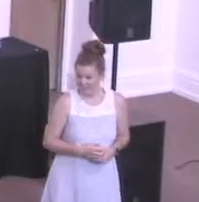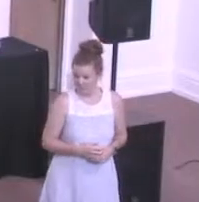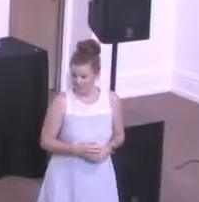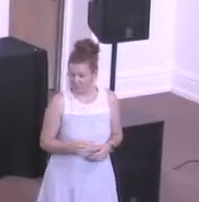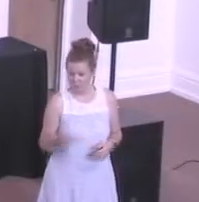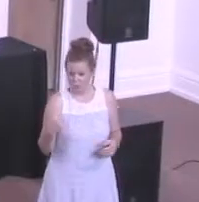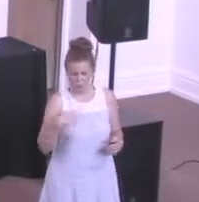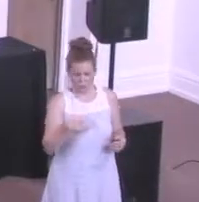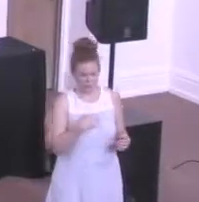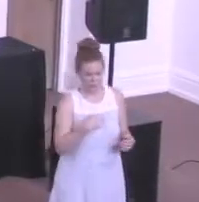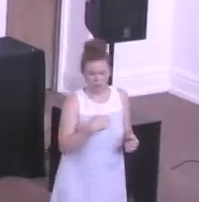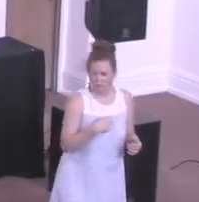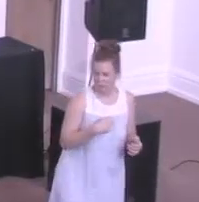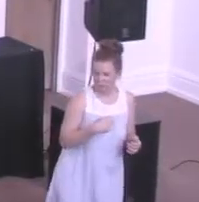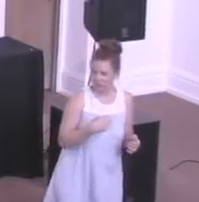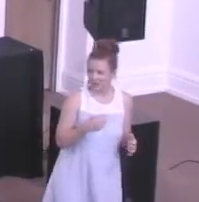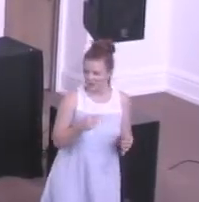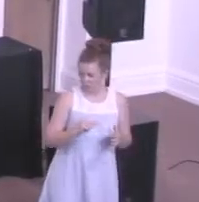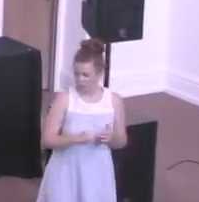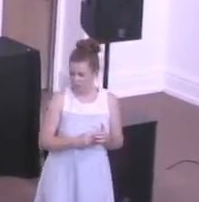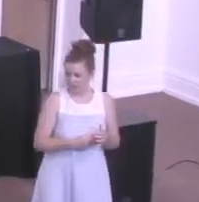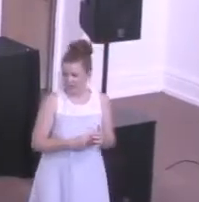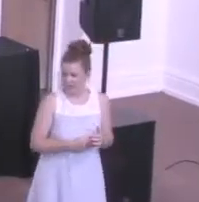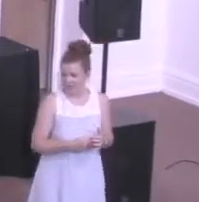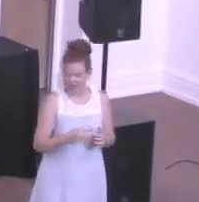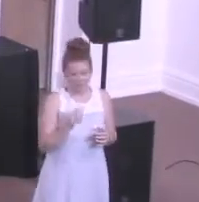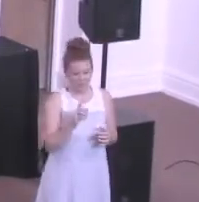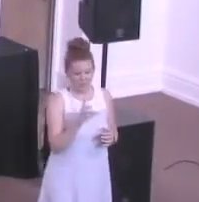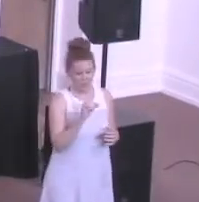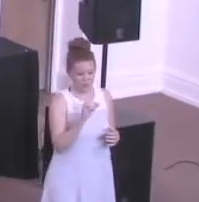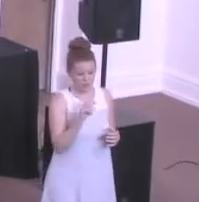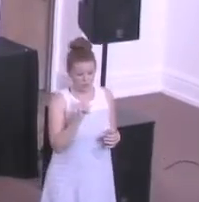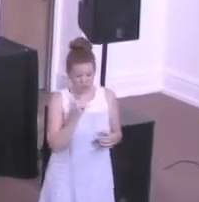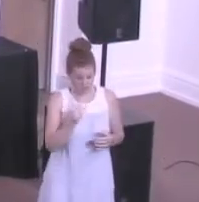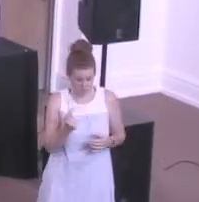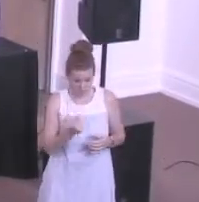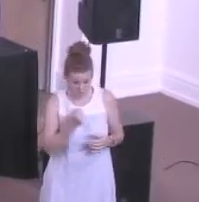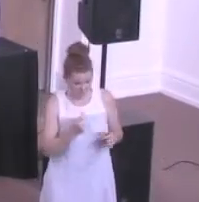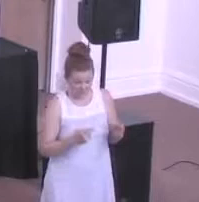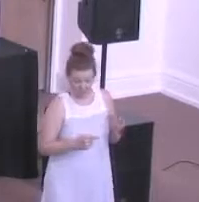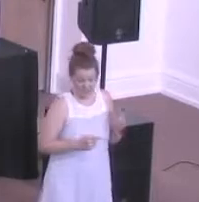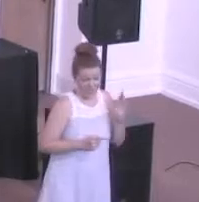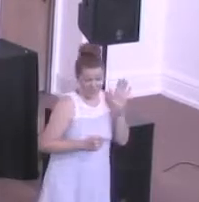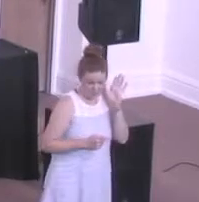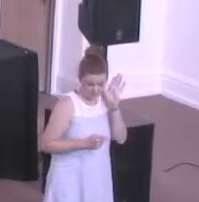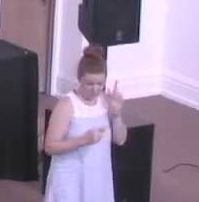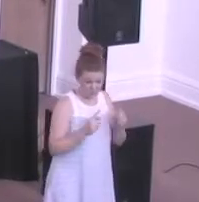Now, we're going to fill in the blank, church. If I say, do not merely listen to the word.